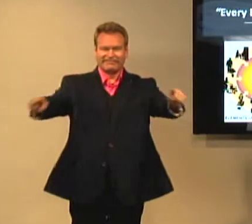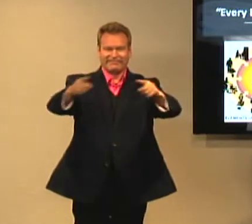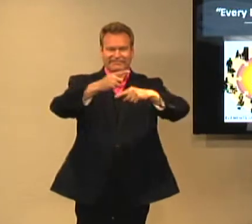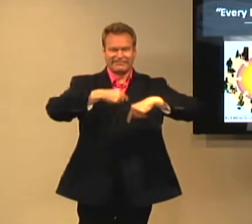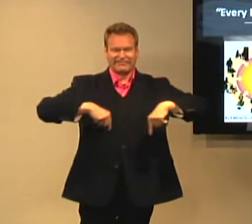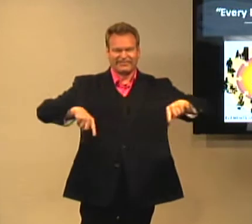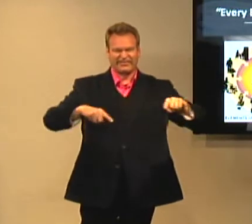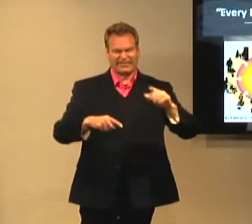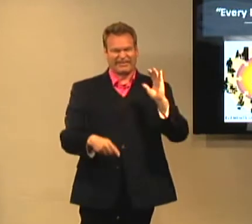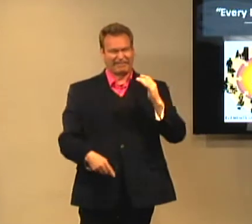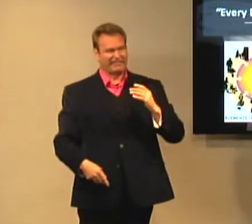And the saints, that's you.